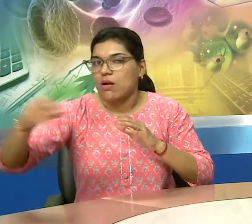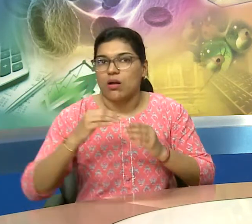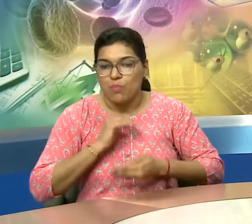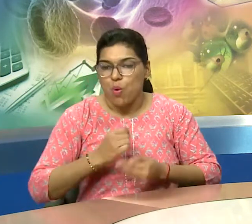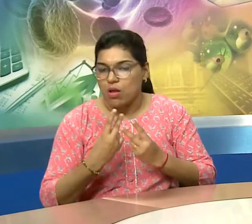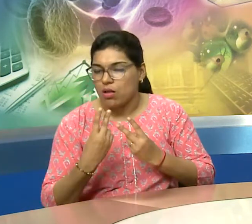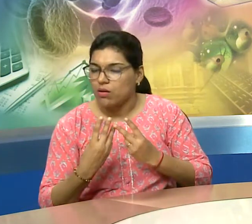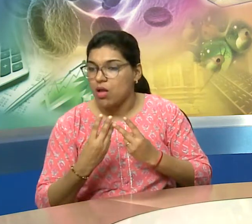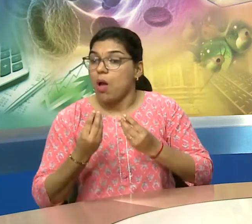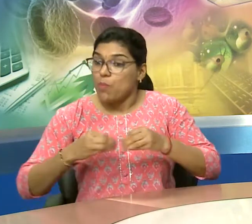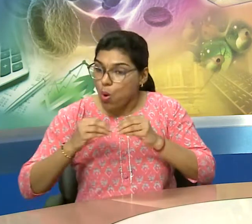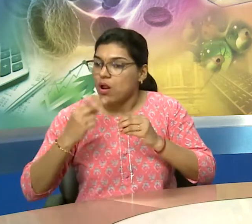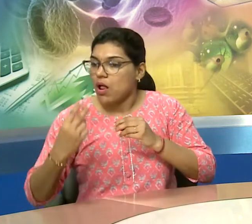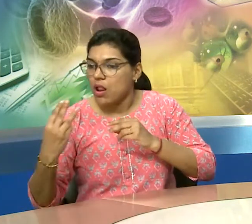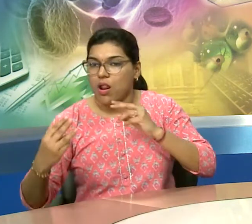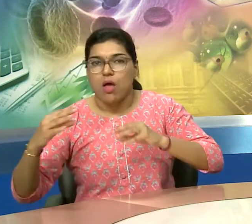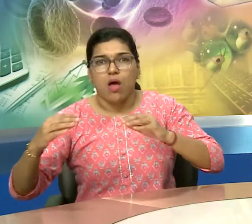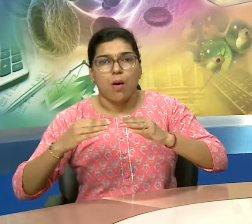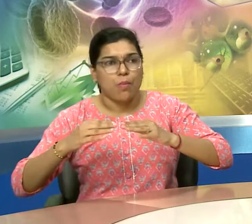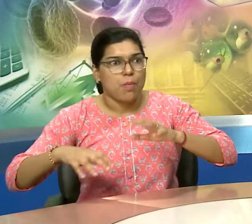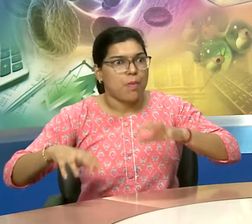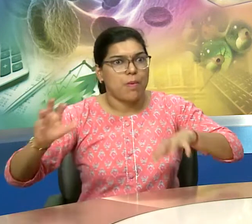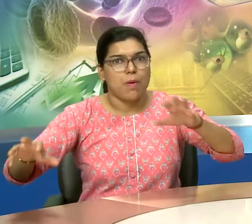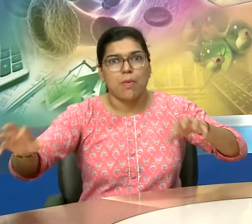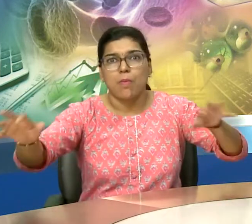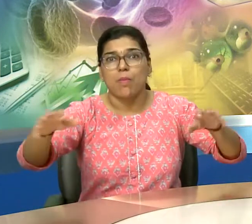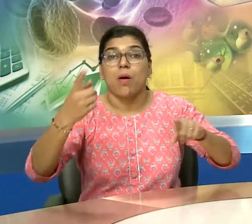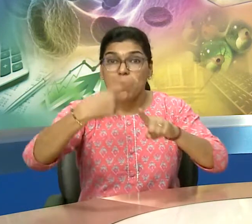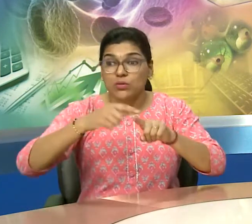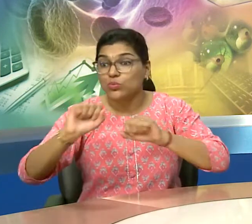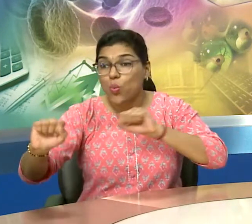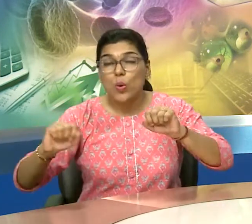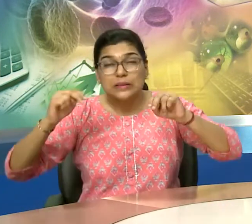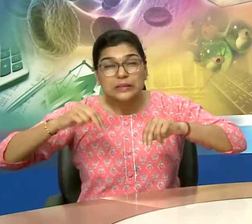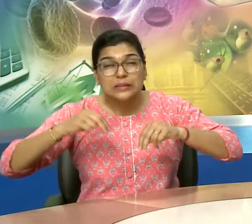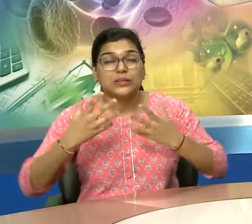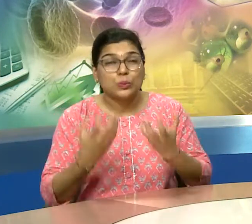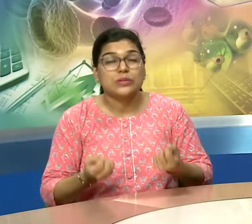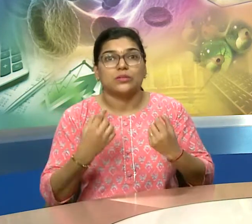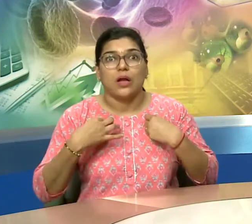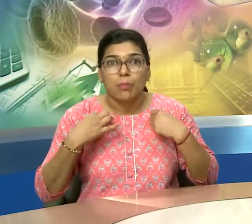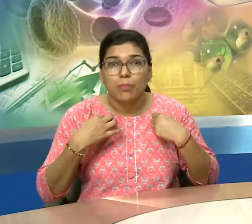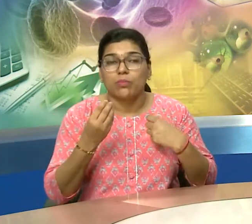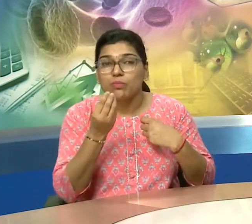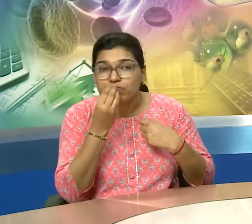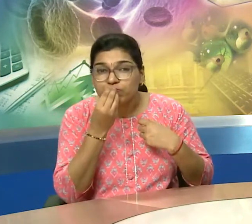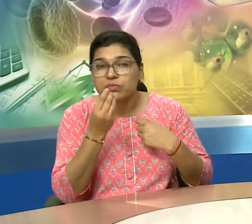are needed as the population is growing. So everything is needed to fulfill their basic